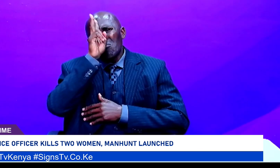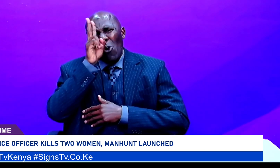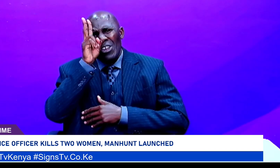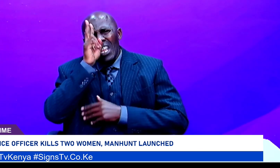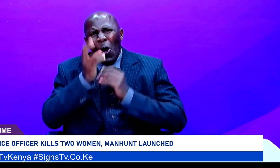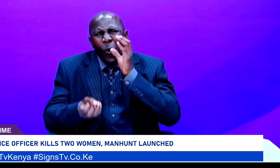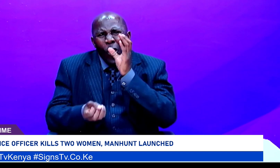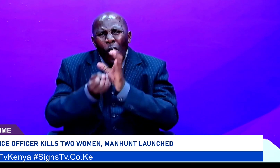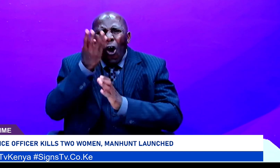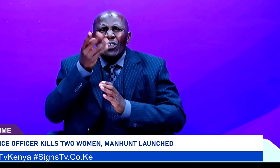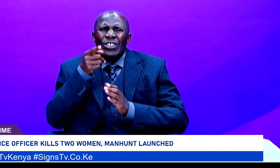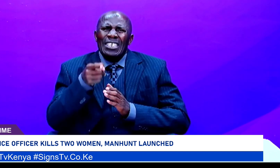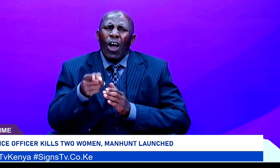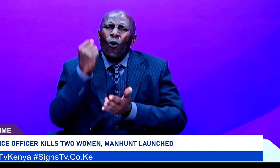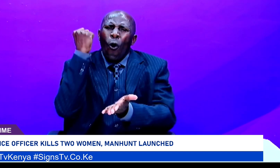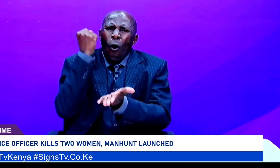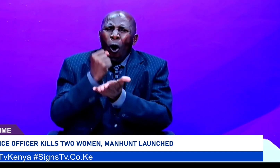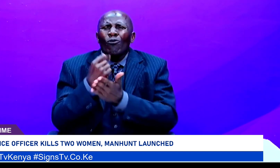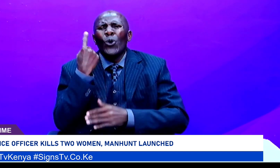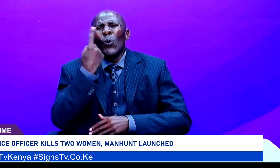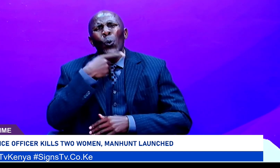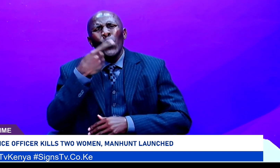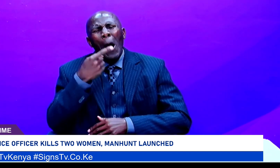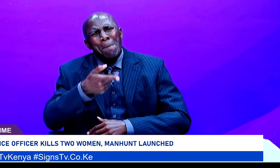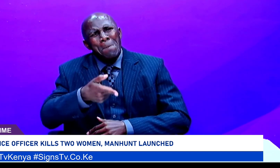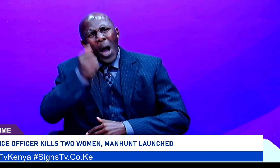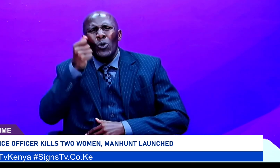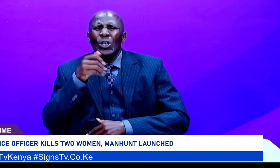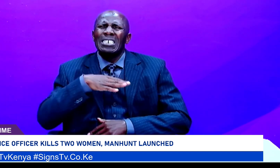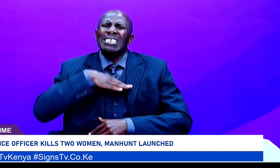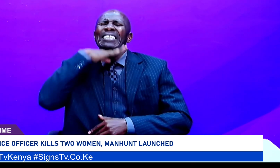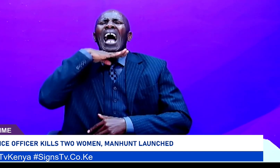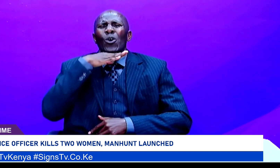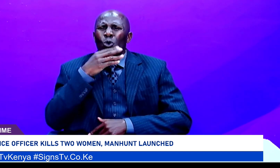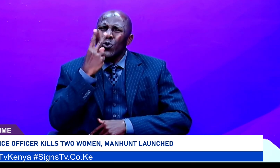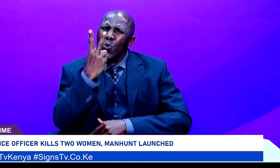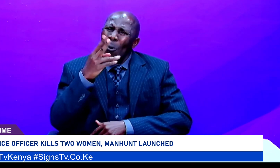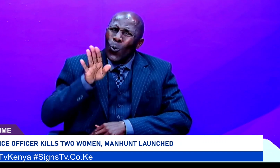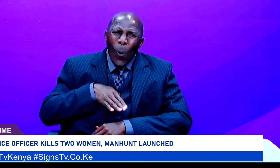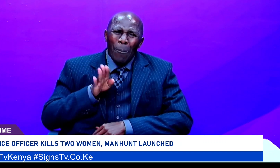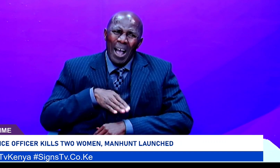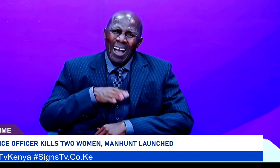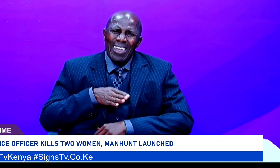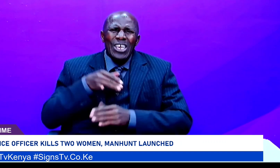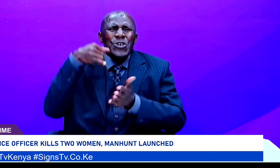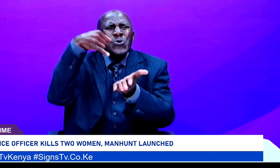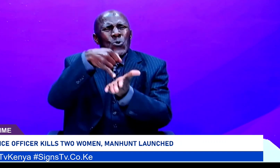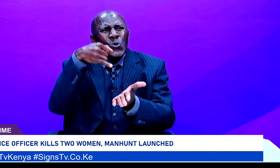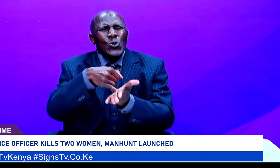Other news update, police have launched a manhunt for an officer who shot dead 2 women, including